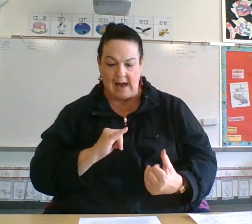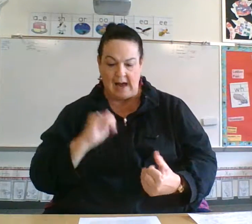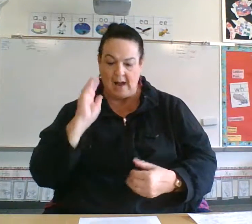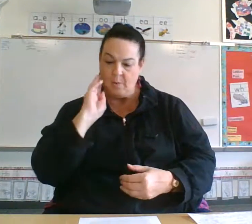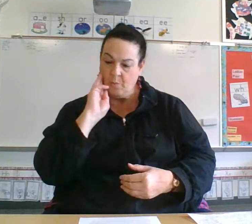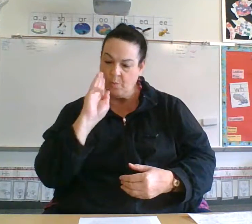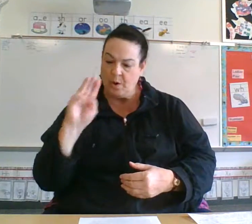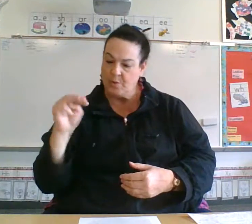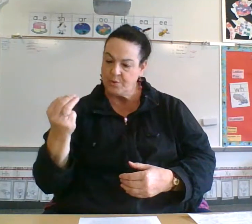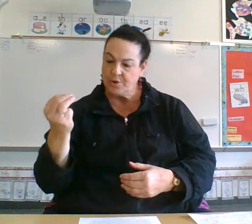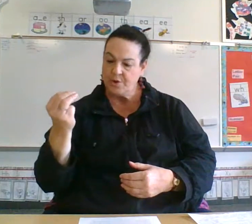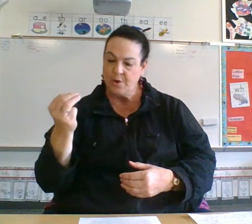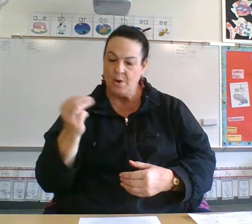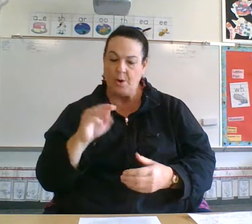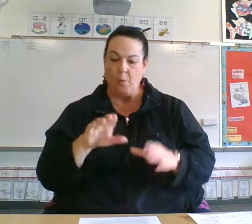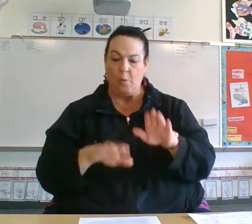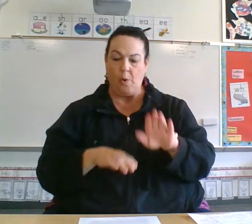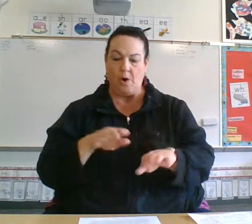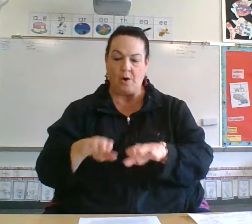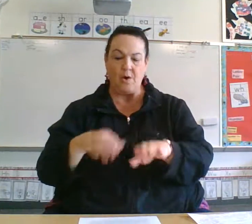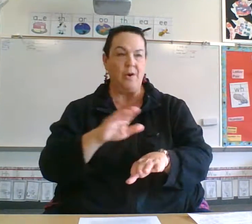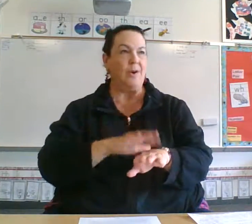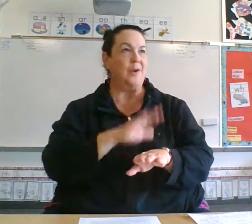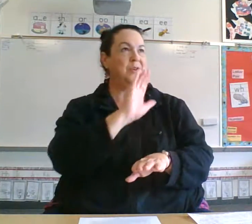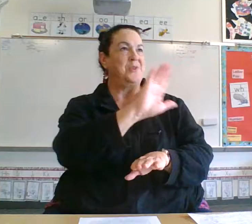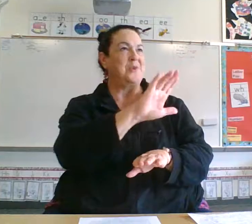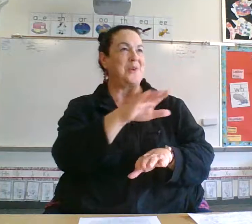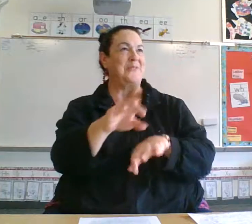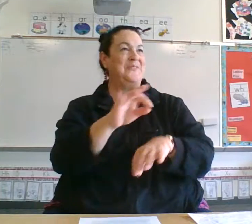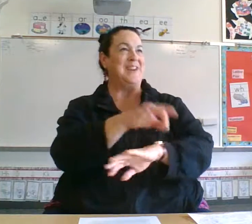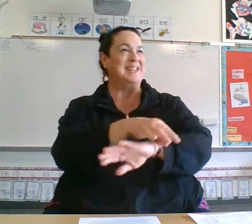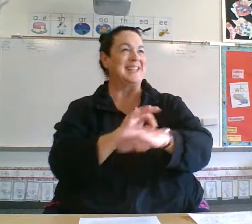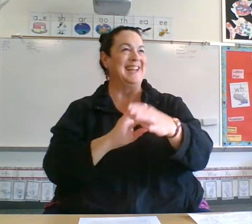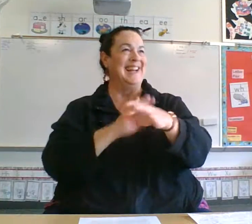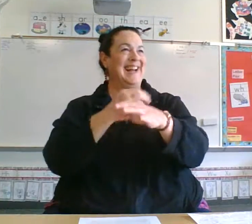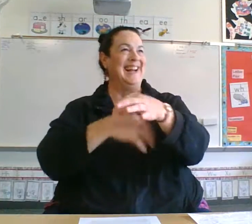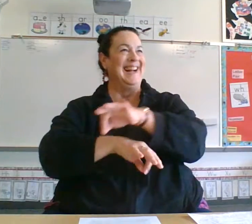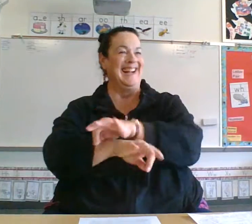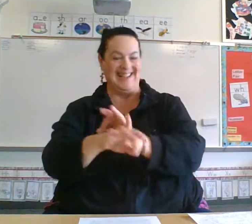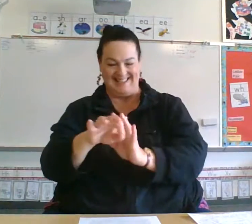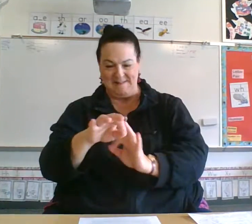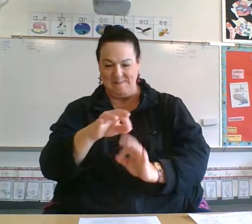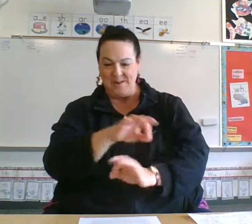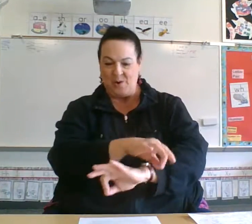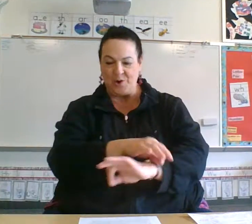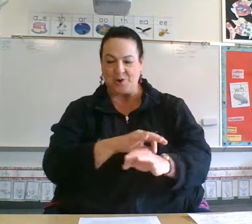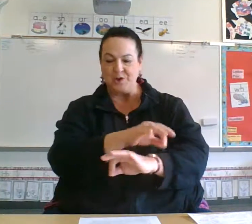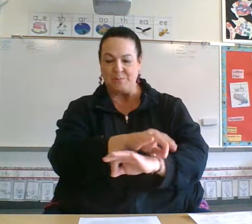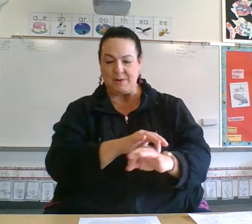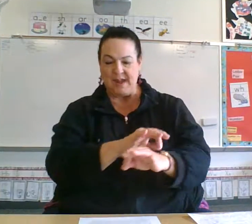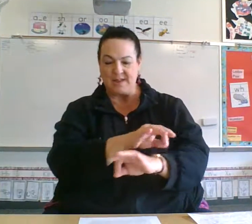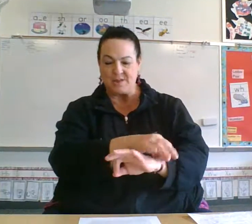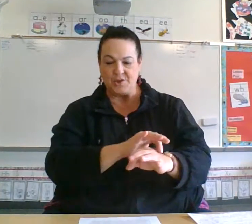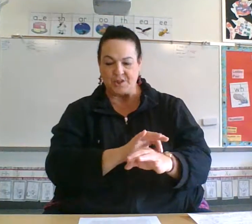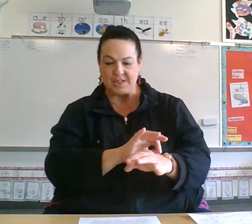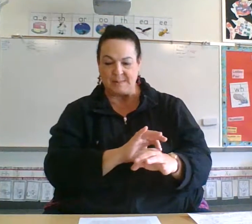I won't walk on your feet. Or you can do both hands just a couple